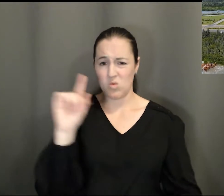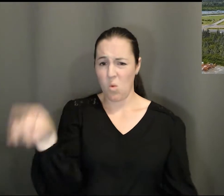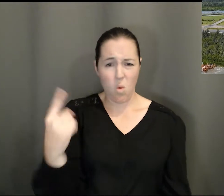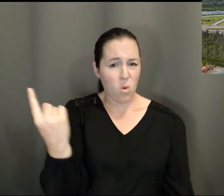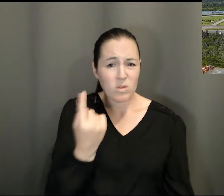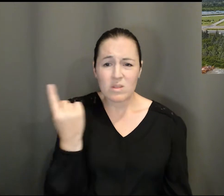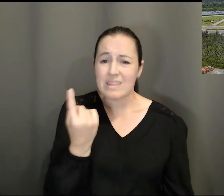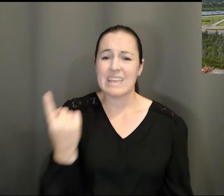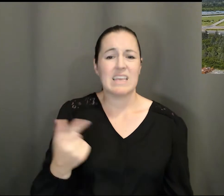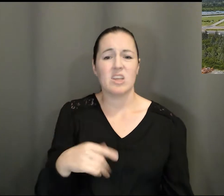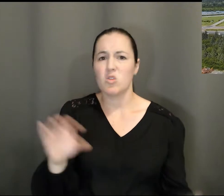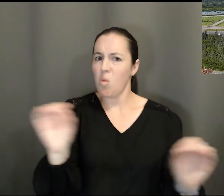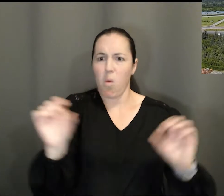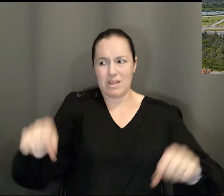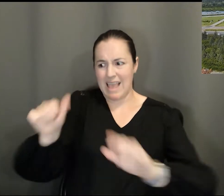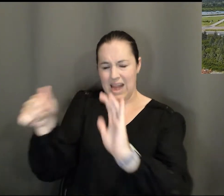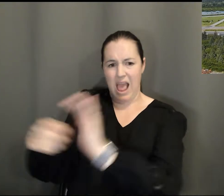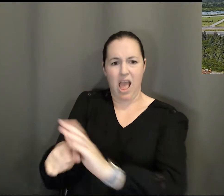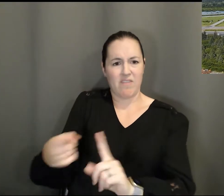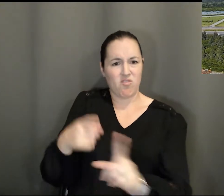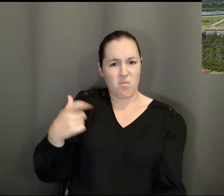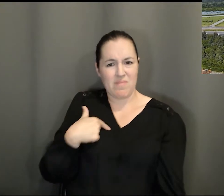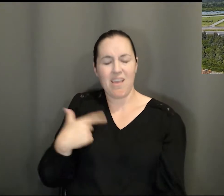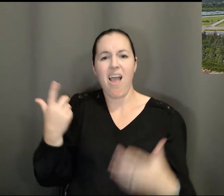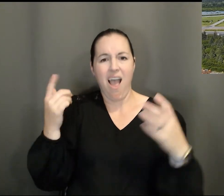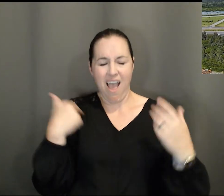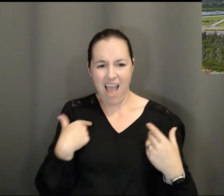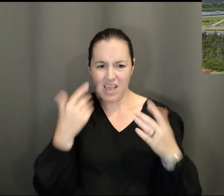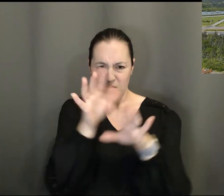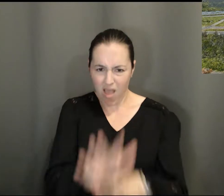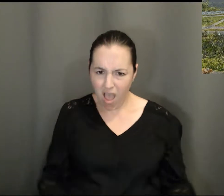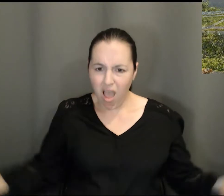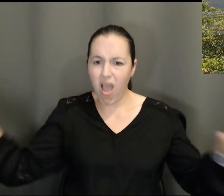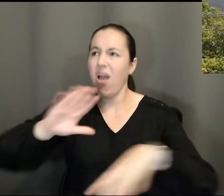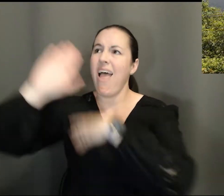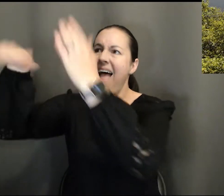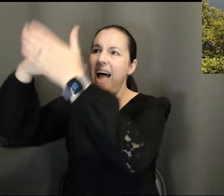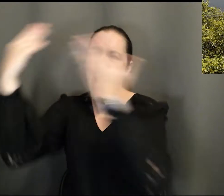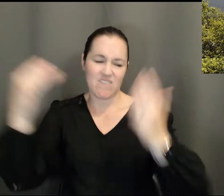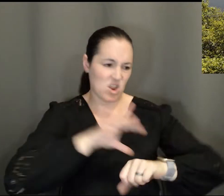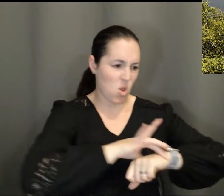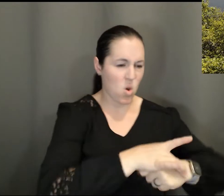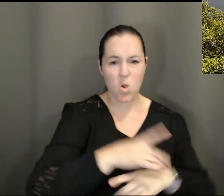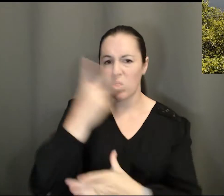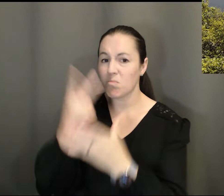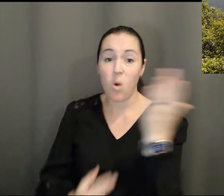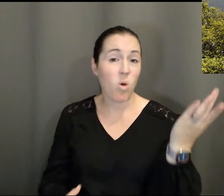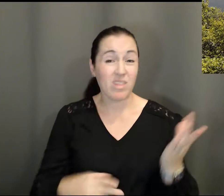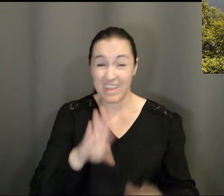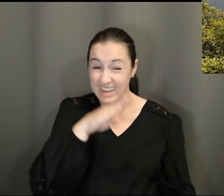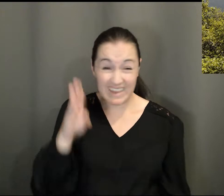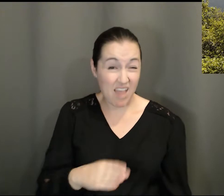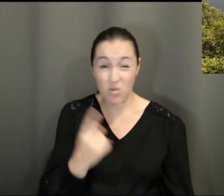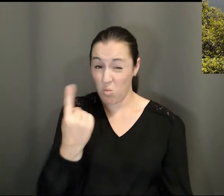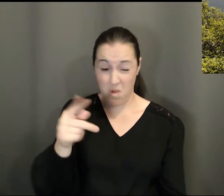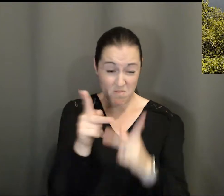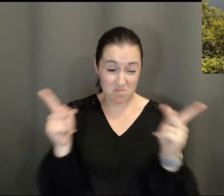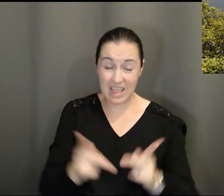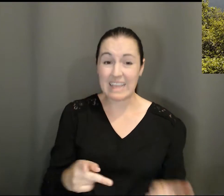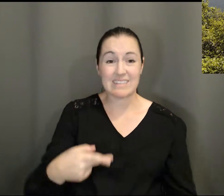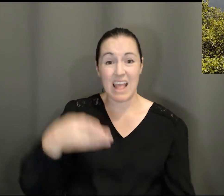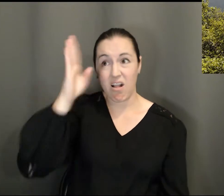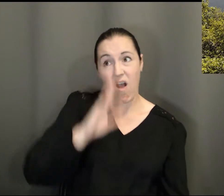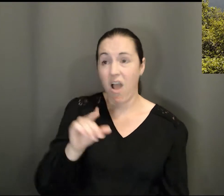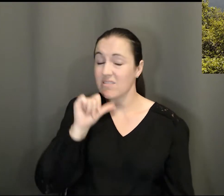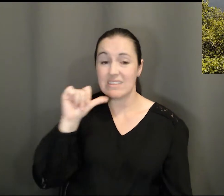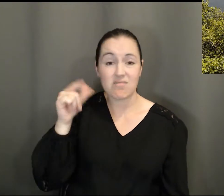earth? There's never a place that God just isn't. And that means that he is always with you. One of the most common words used in the